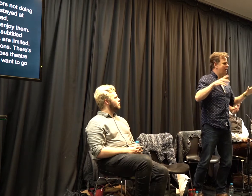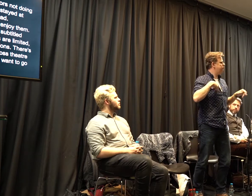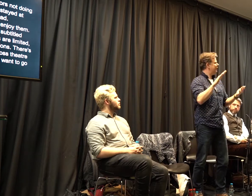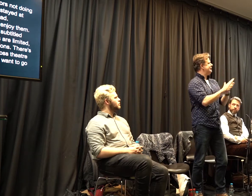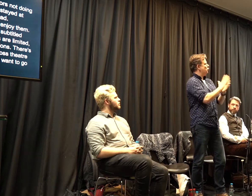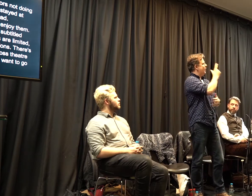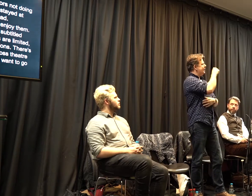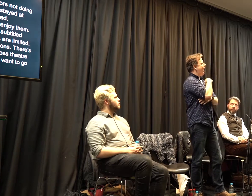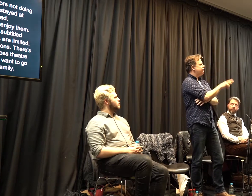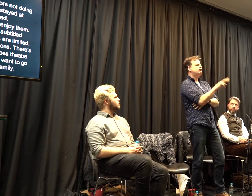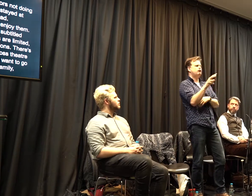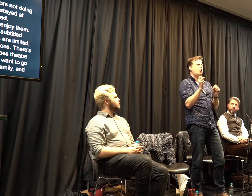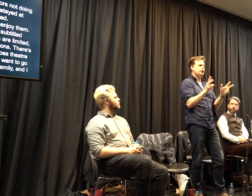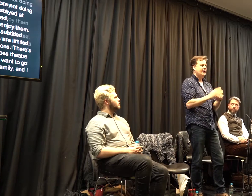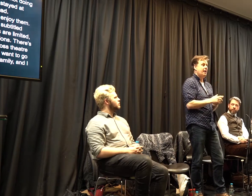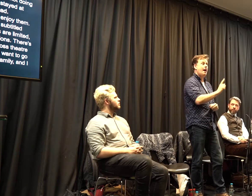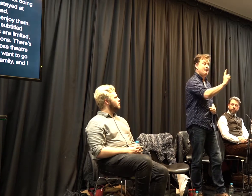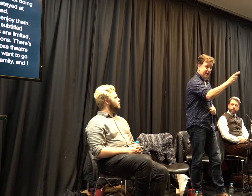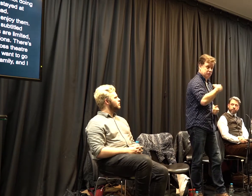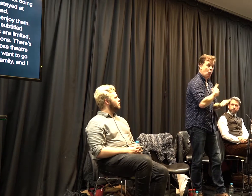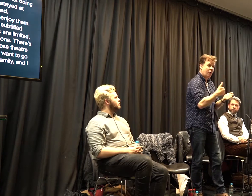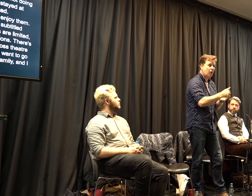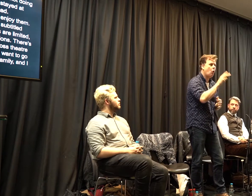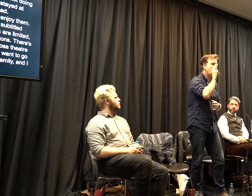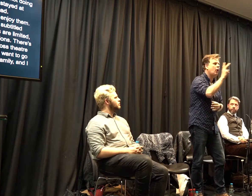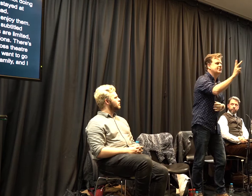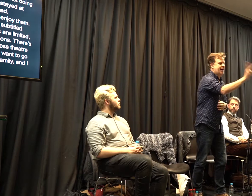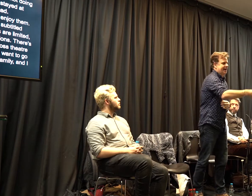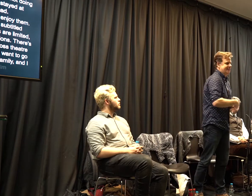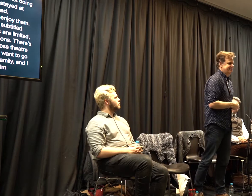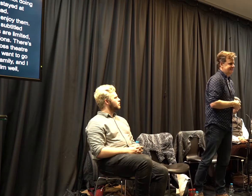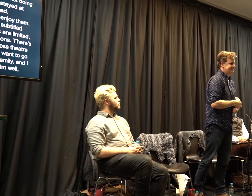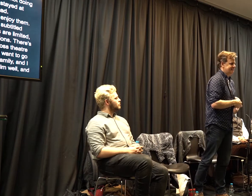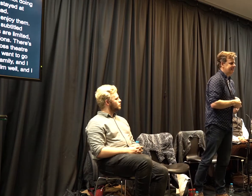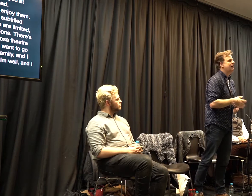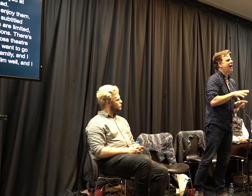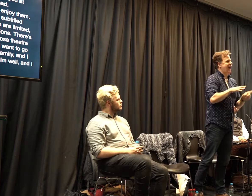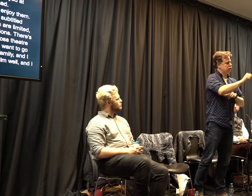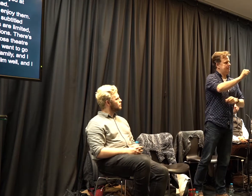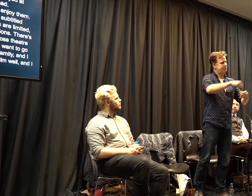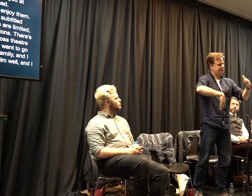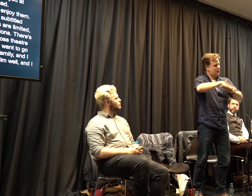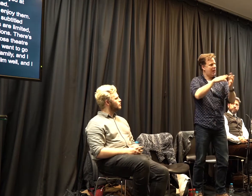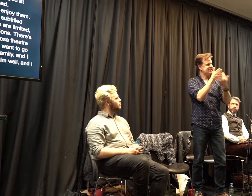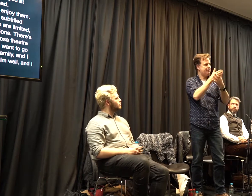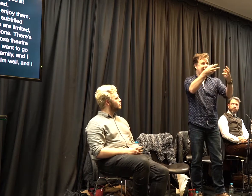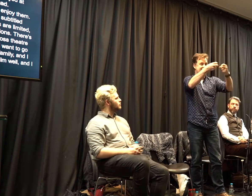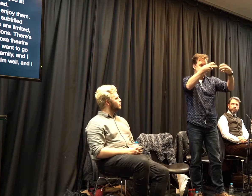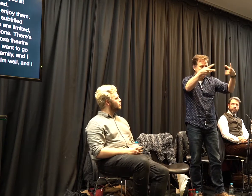know the play well, or I may know the film well, and I can enjoy it. But often I have to watch it